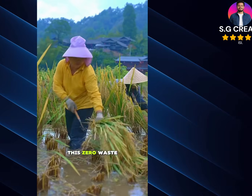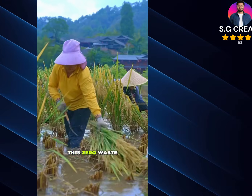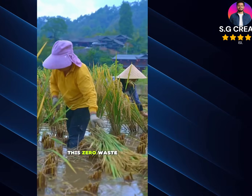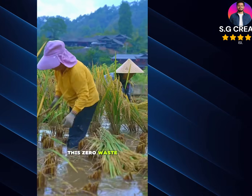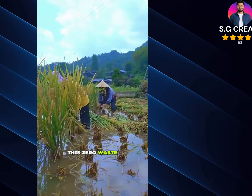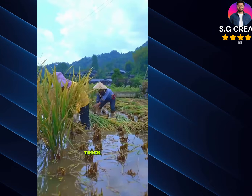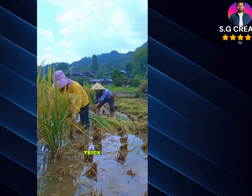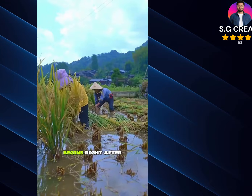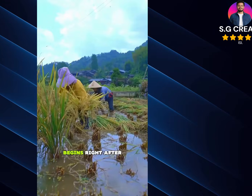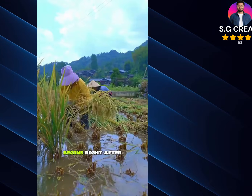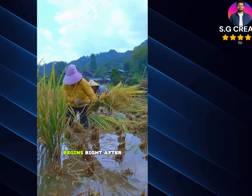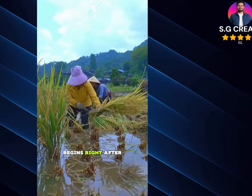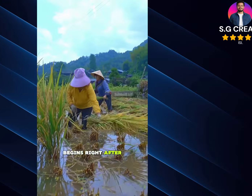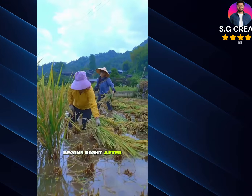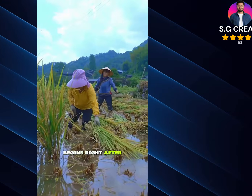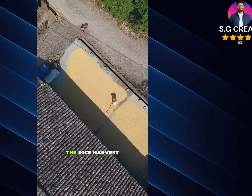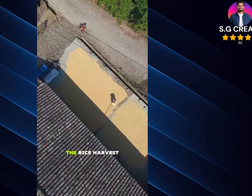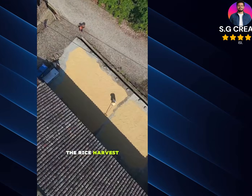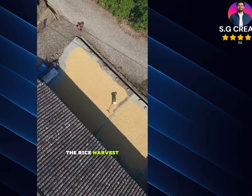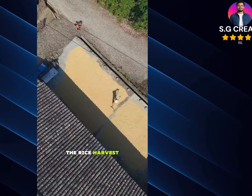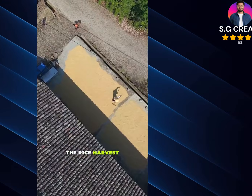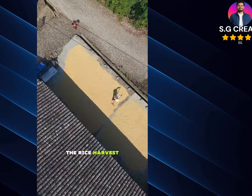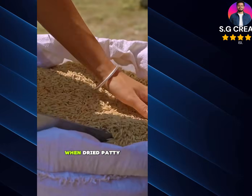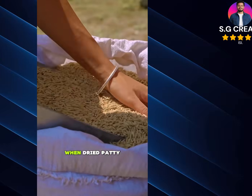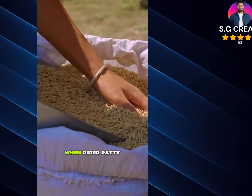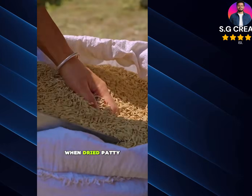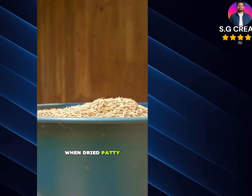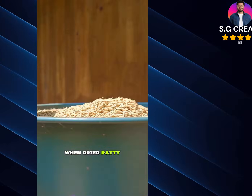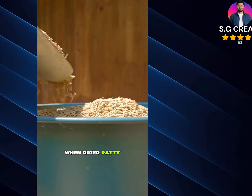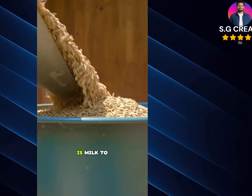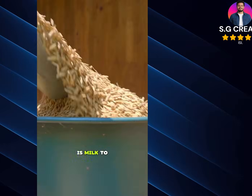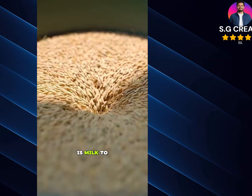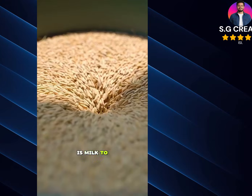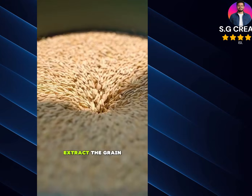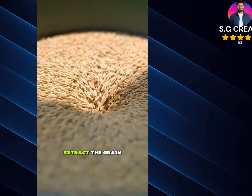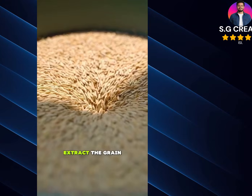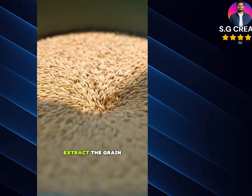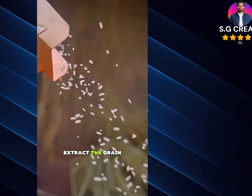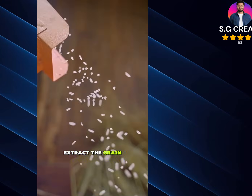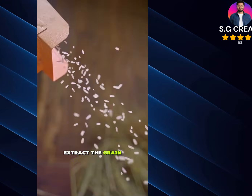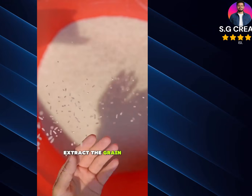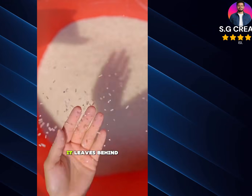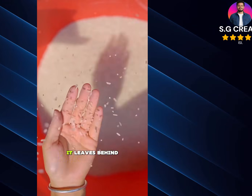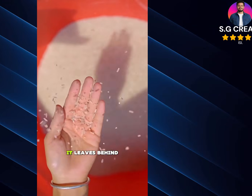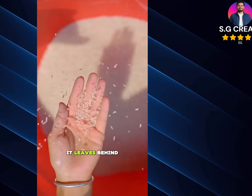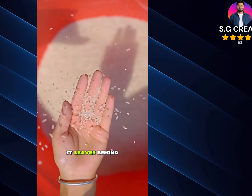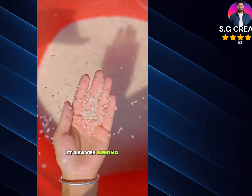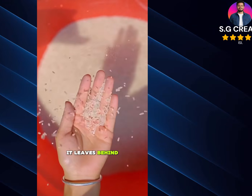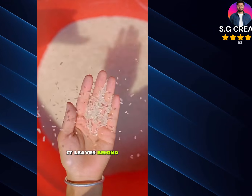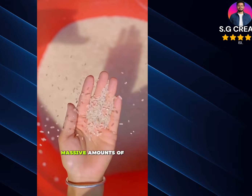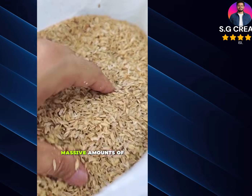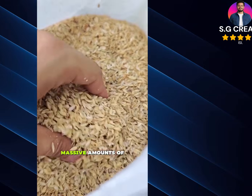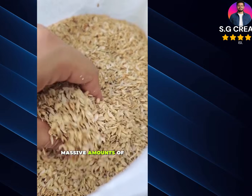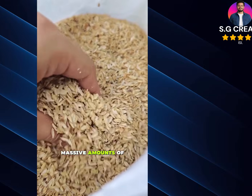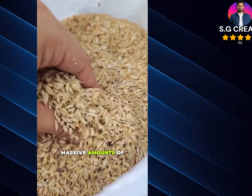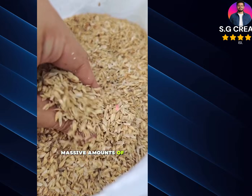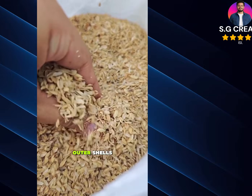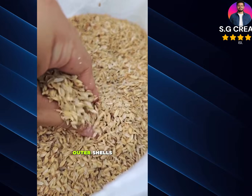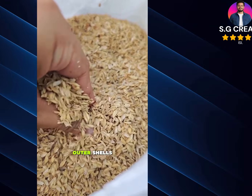zero waste waste to a trick begins finished right consumer after the product rice is a harvest. multi-stage When dried industrial paddy is process milled to that extract the demands grain, precise it thermal leaves and behind mechanical massive amounts of engineering. outer